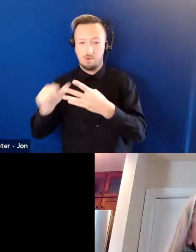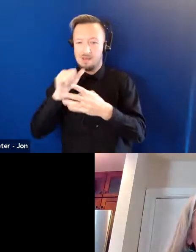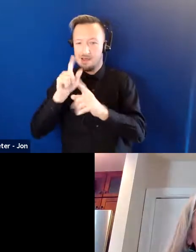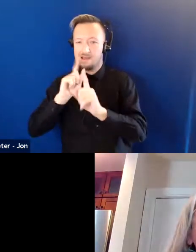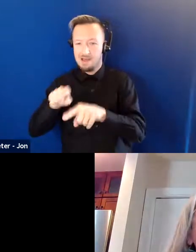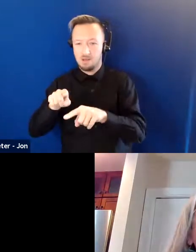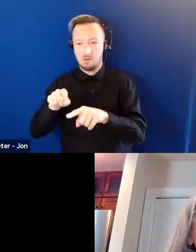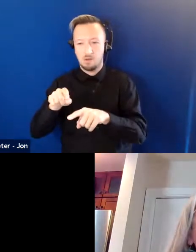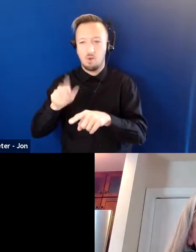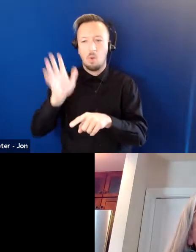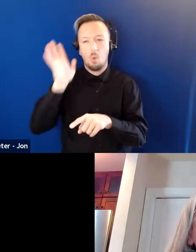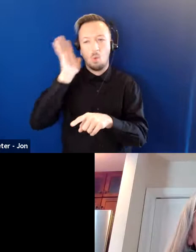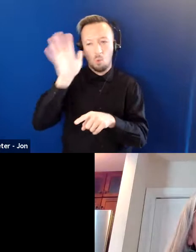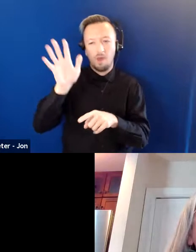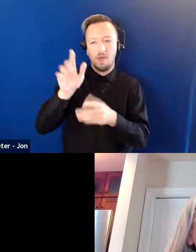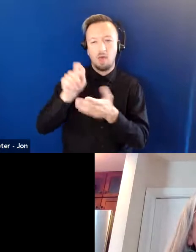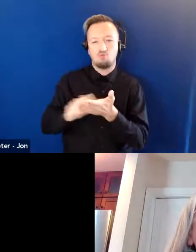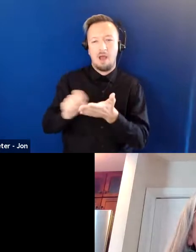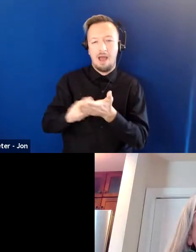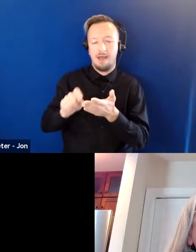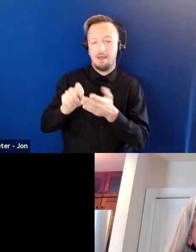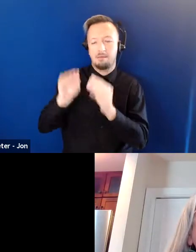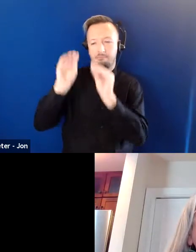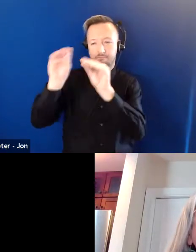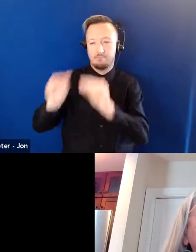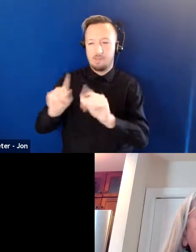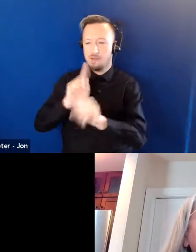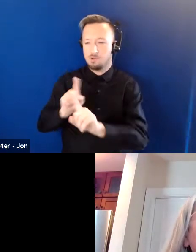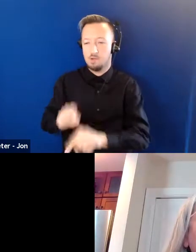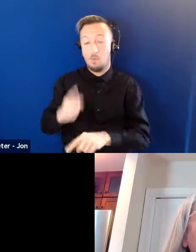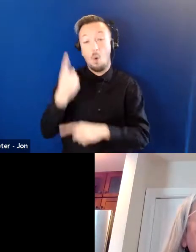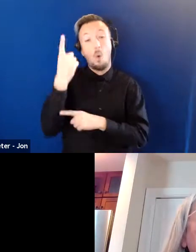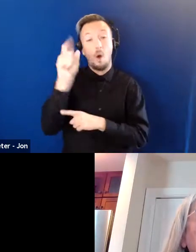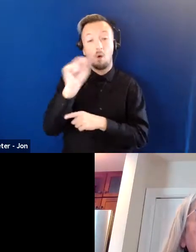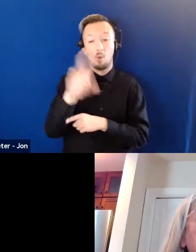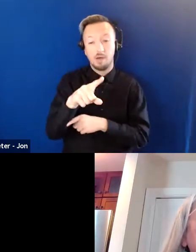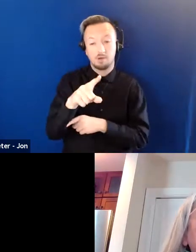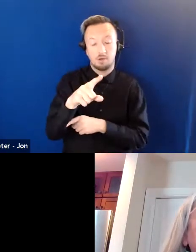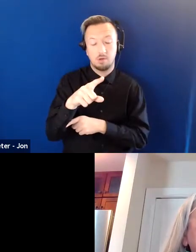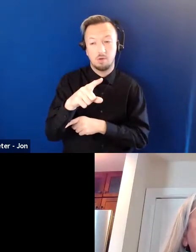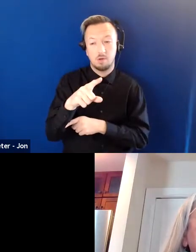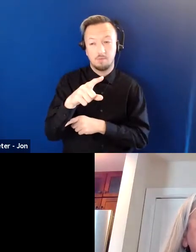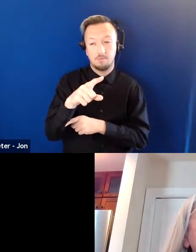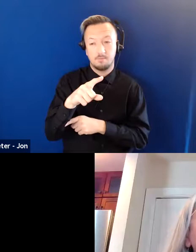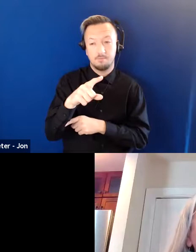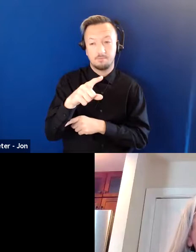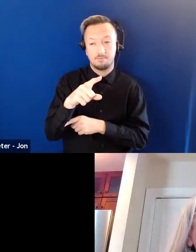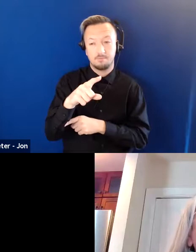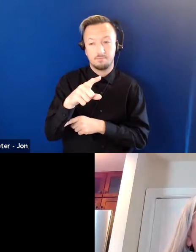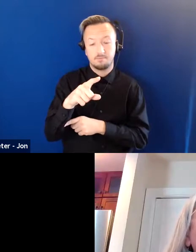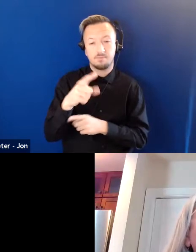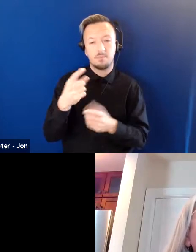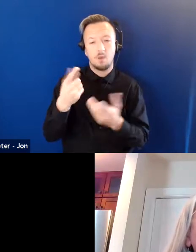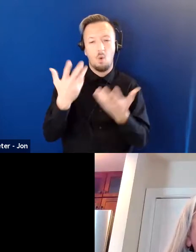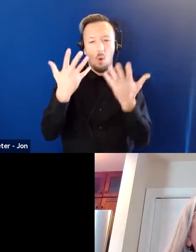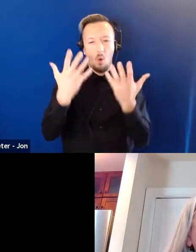written answer to in these. But one question was, one thing that I'd like to also see are discussions about